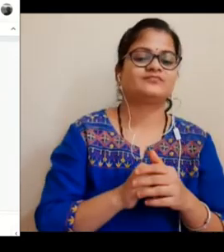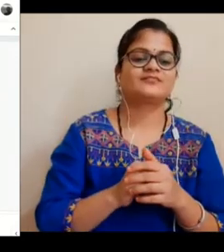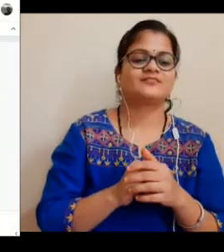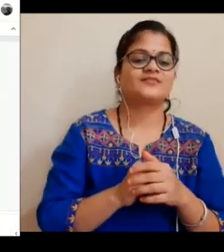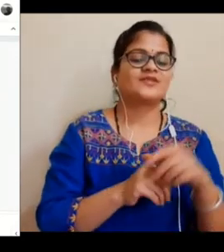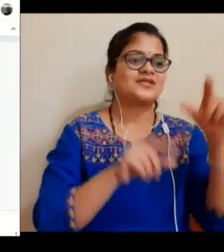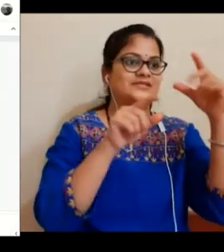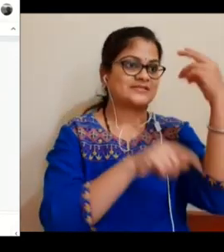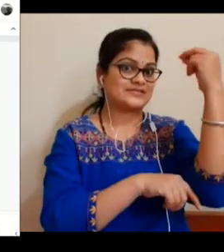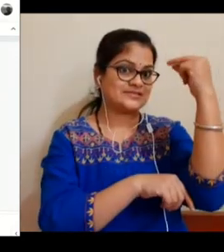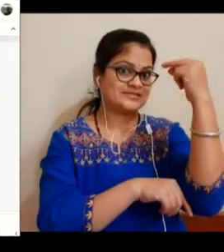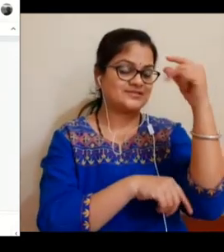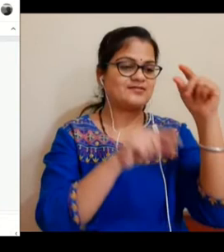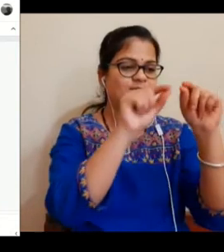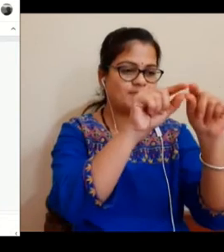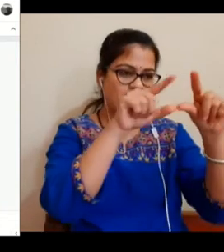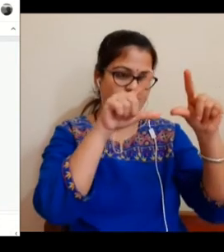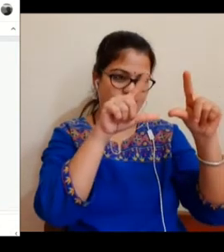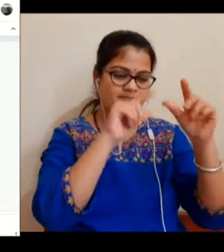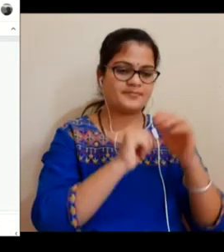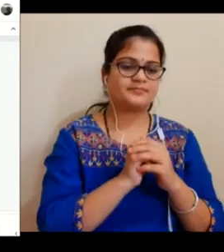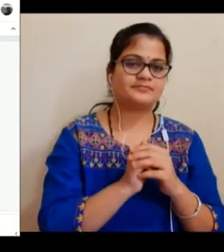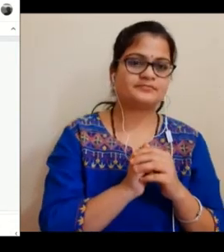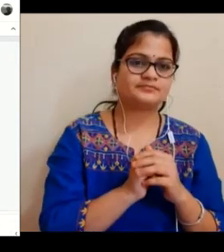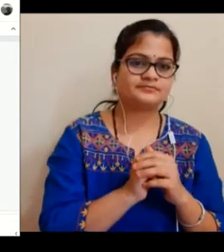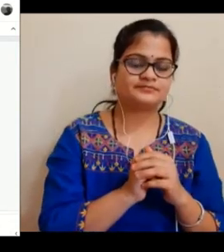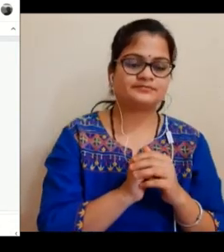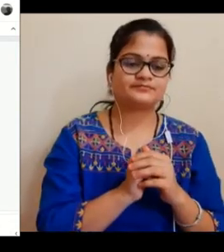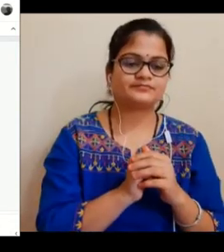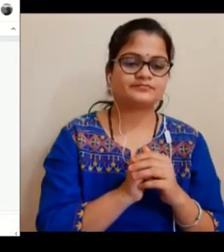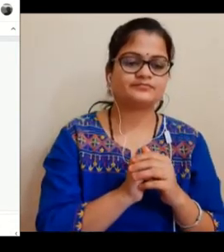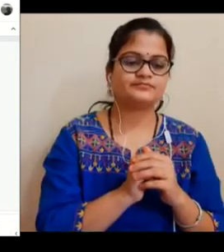And the star, I'll make it bigger.